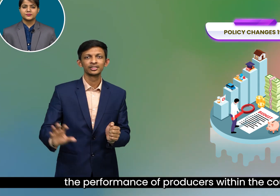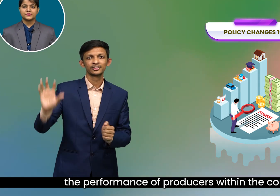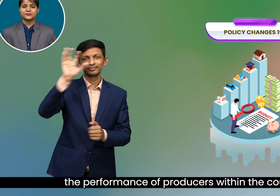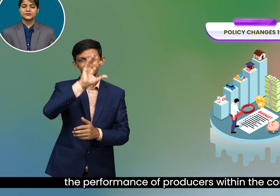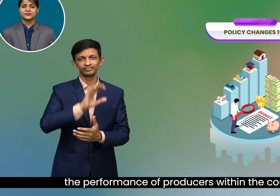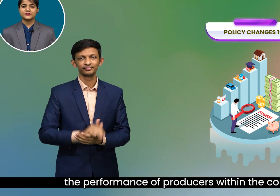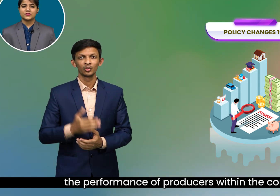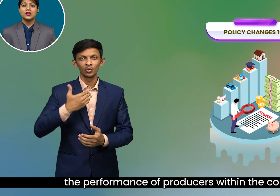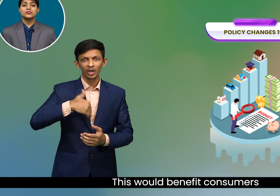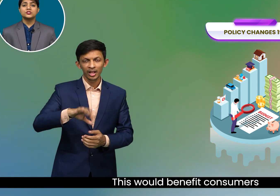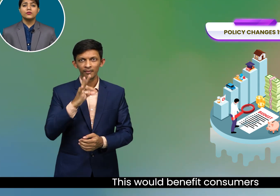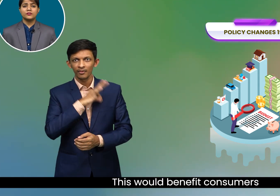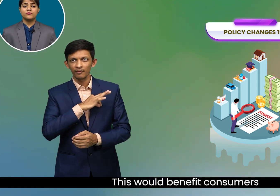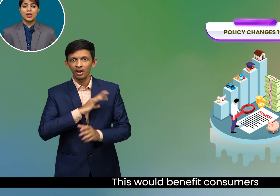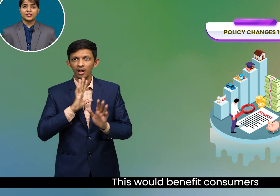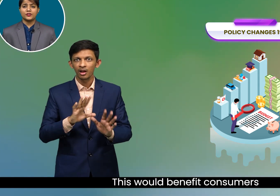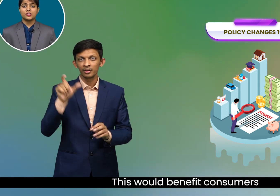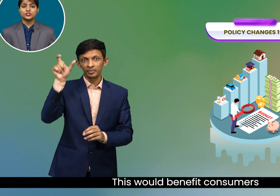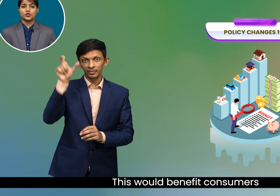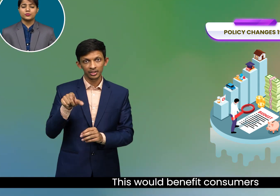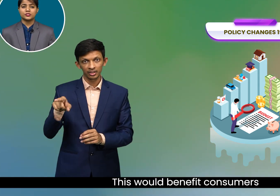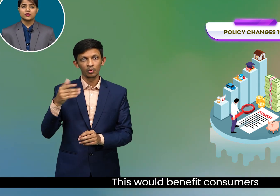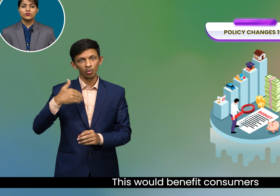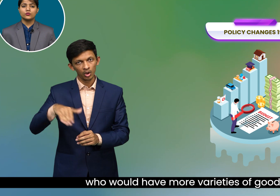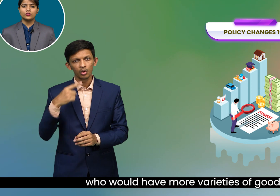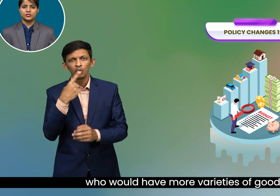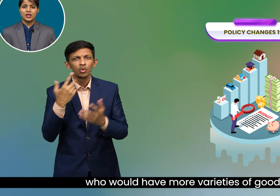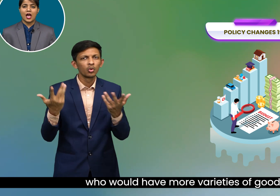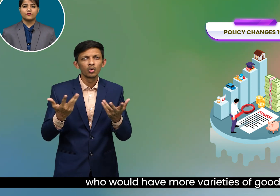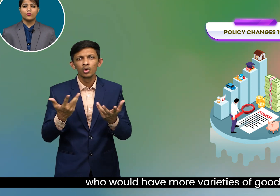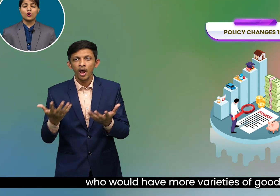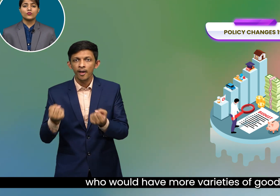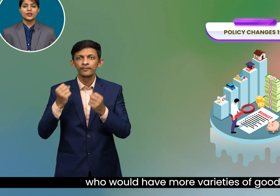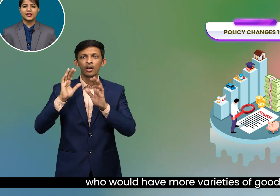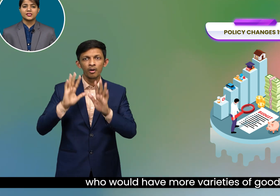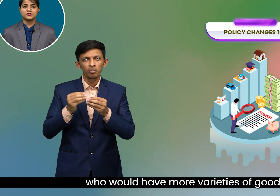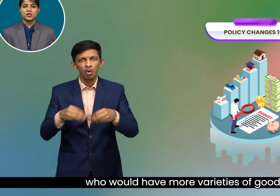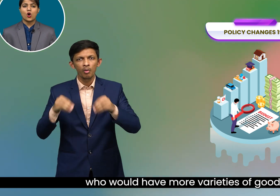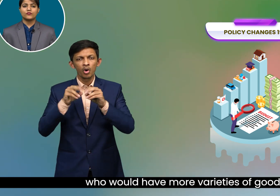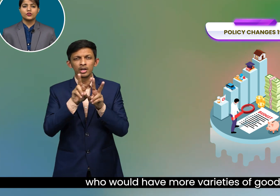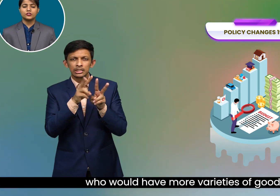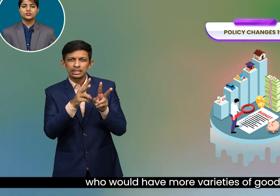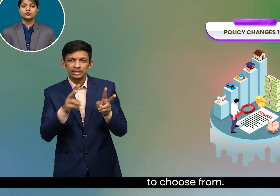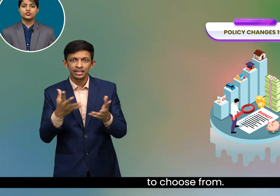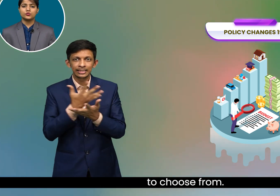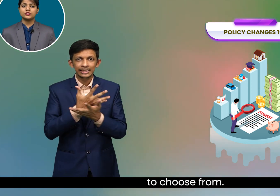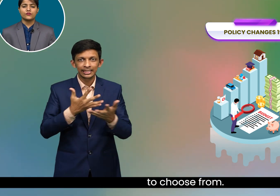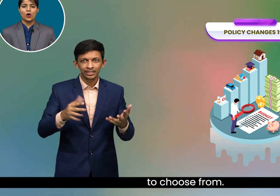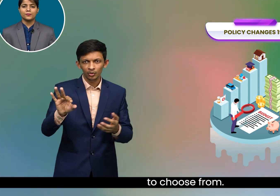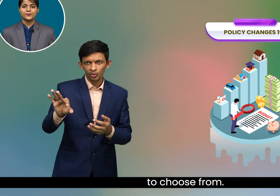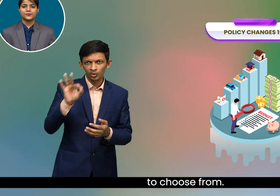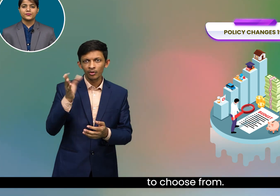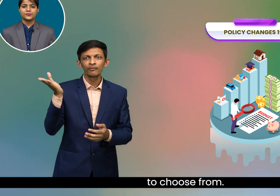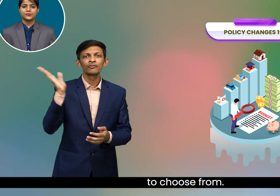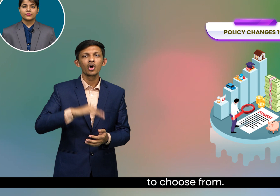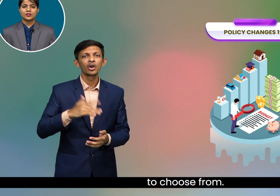country. This would benefit consumers who would have more varieties of goods to choose